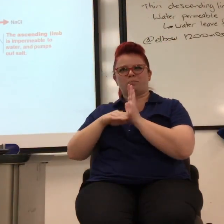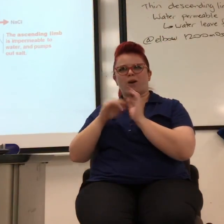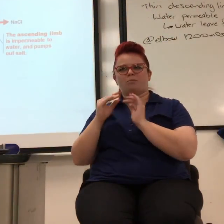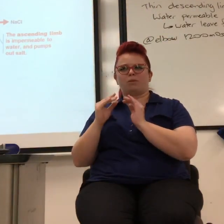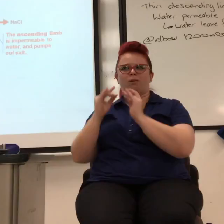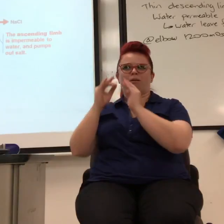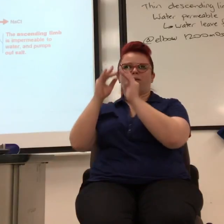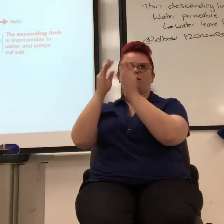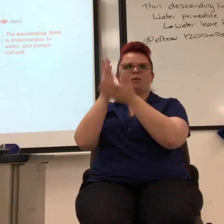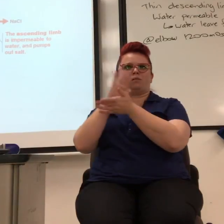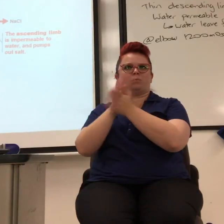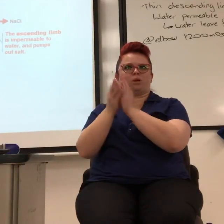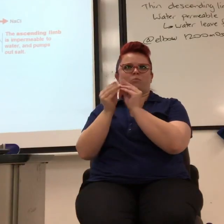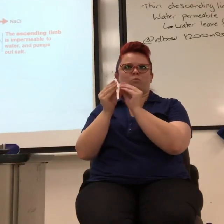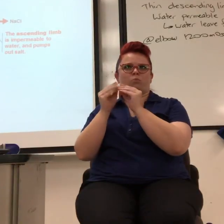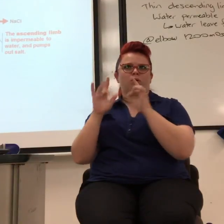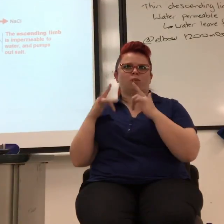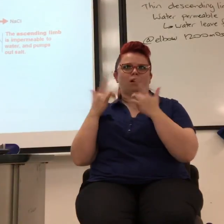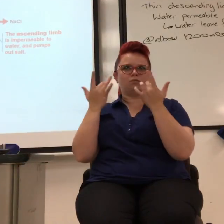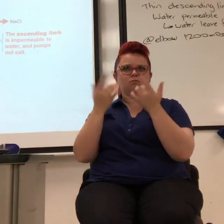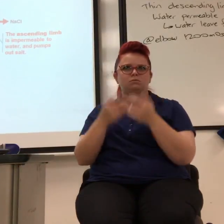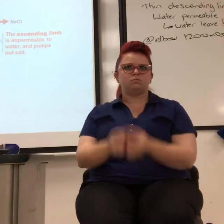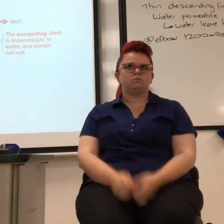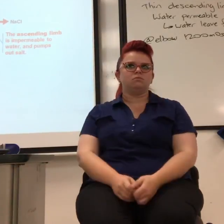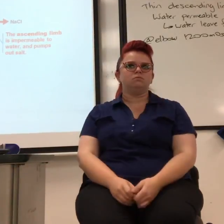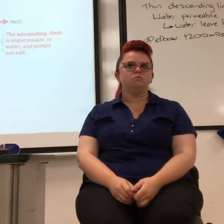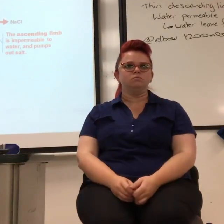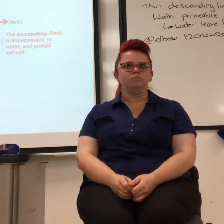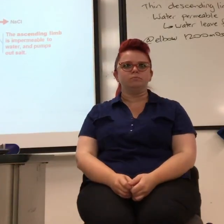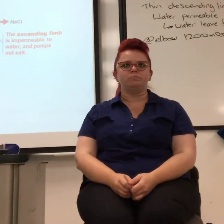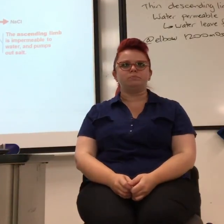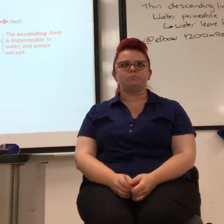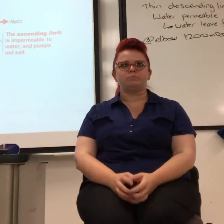Dilutes filtrate. Effectively